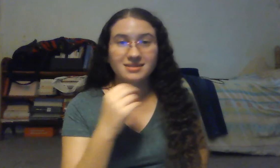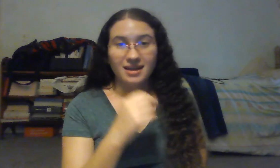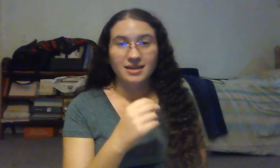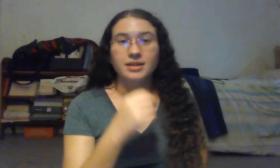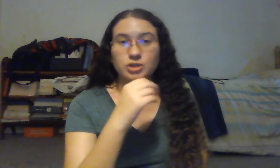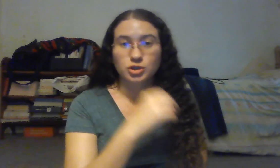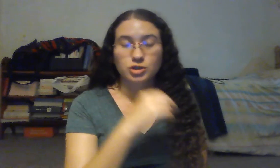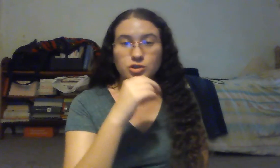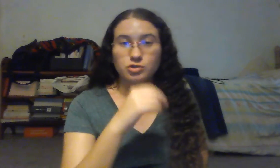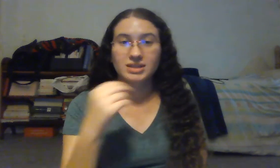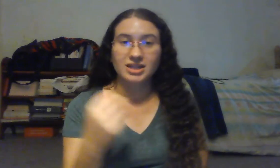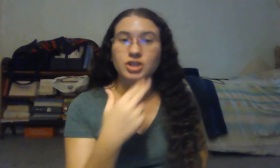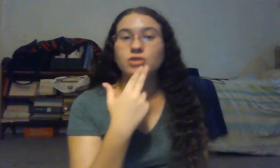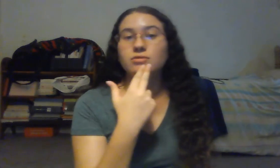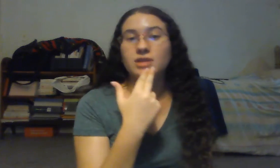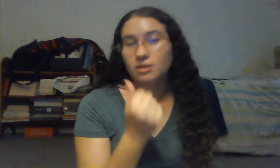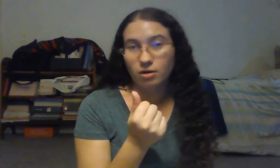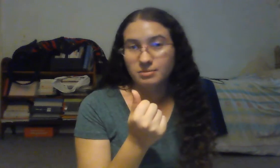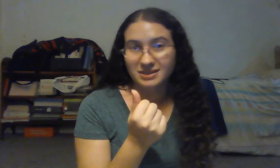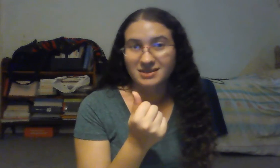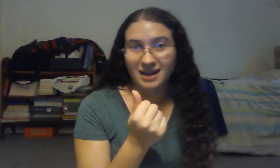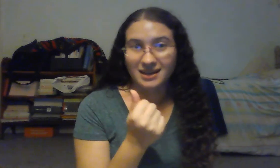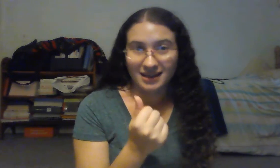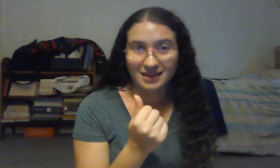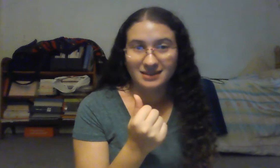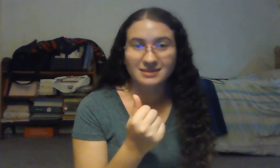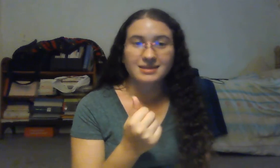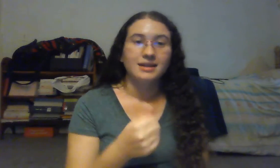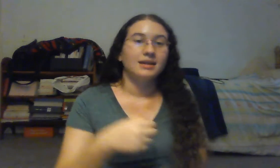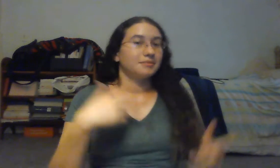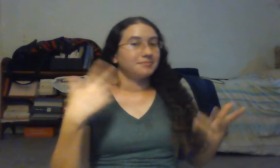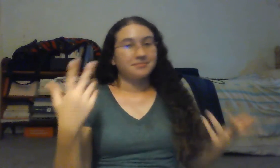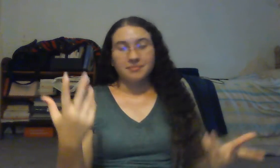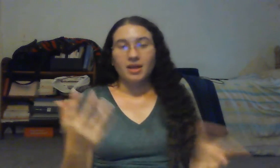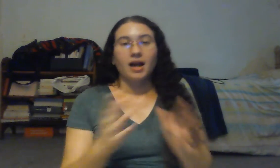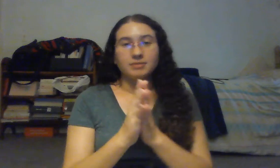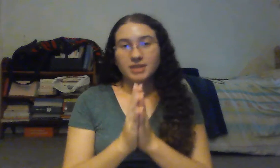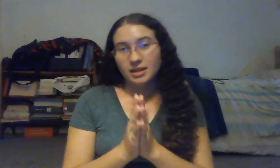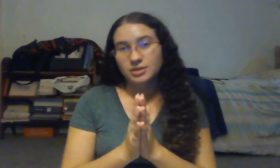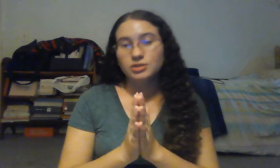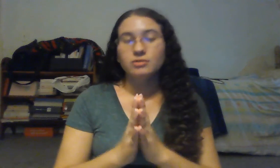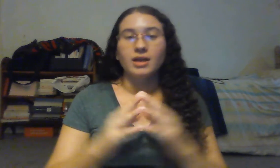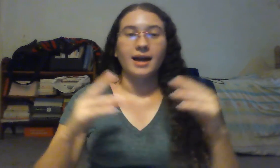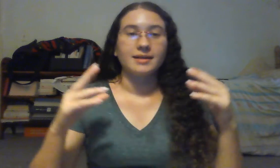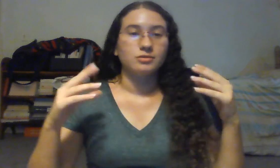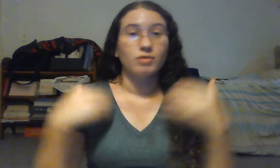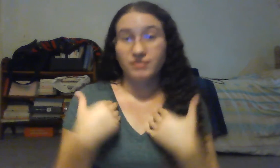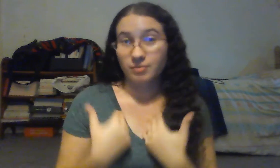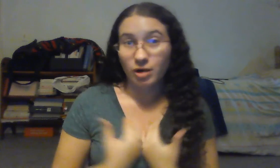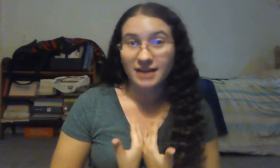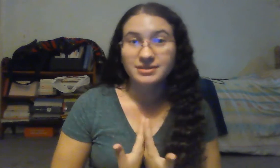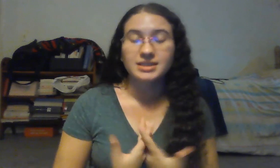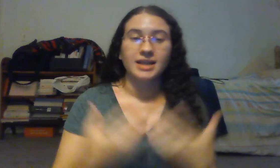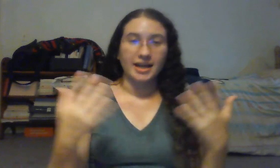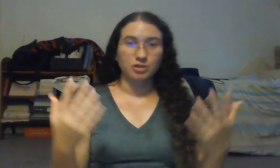saying that sugar, sweet, and cute can all be signed like this. I'm telling you that from what I've seen, actual